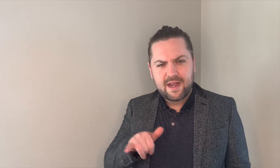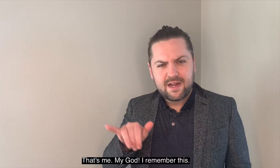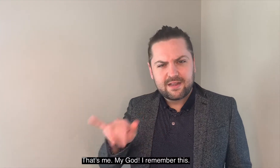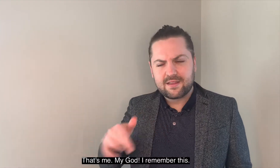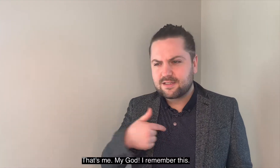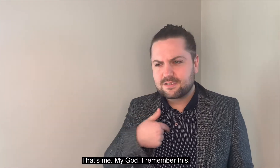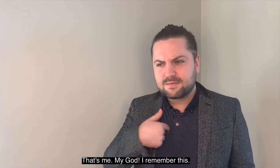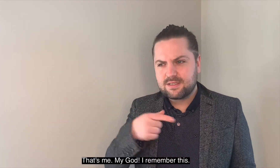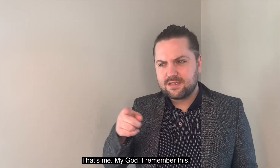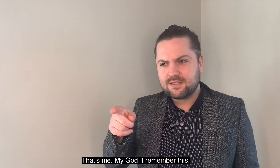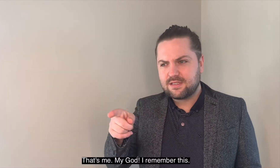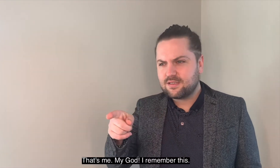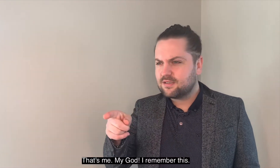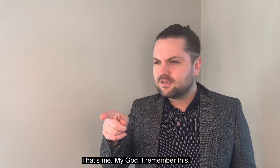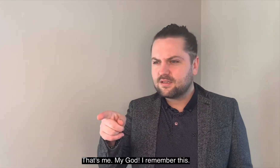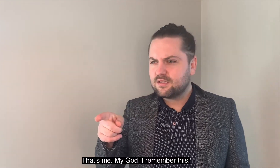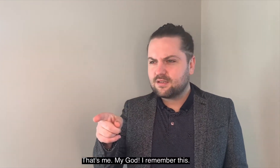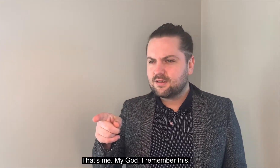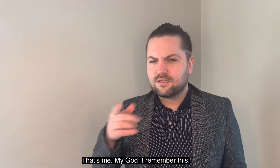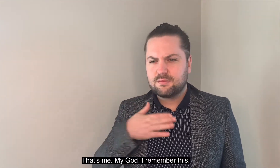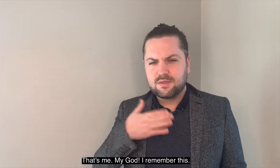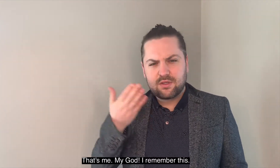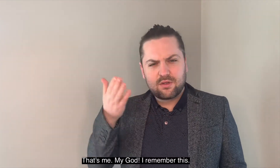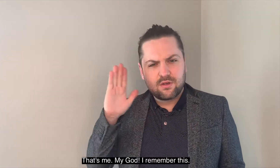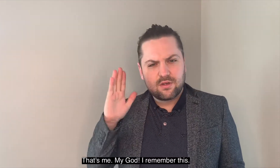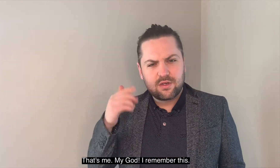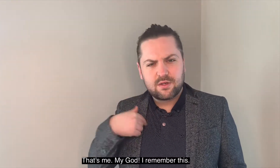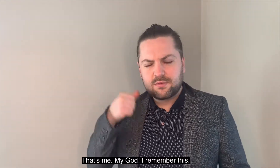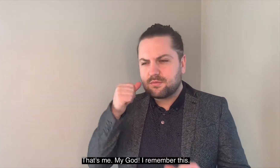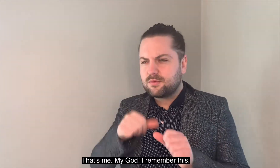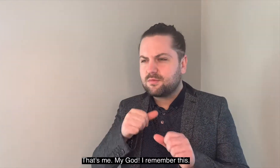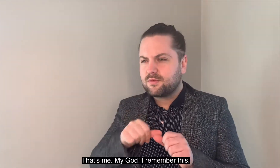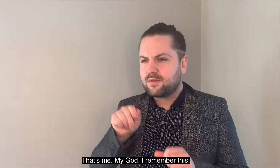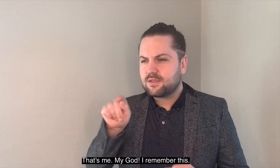That's me. My god. I remember this.